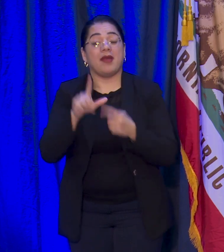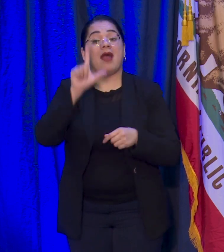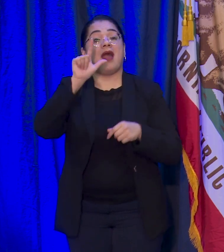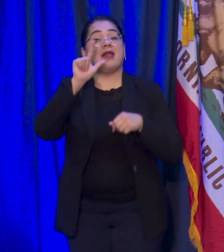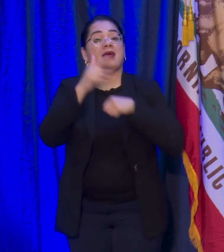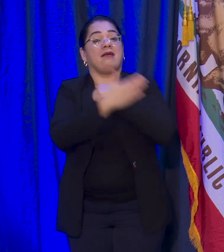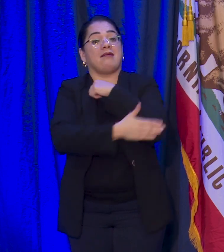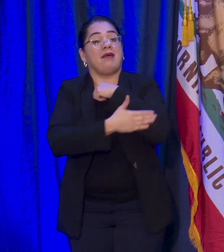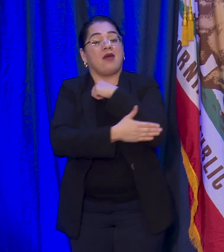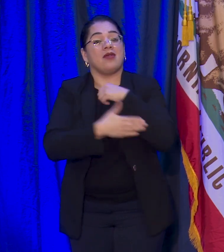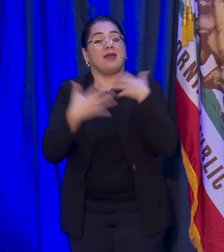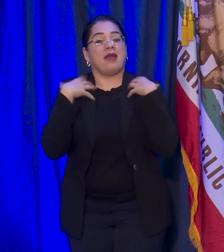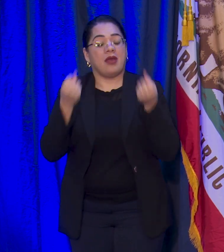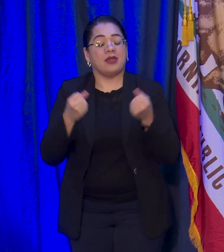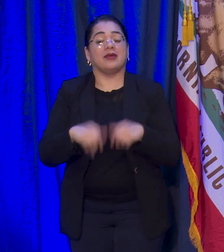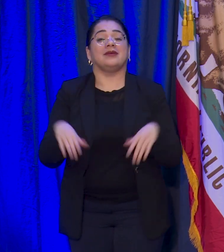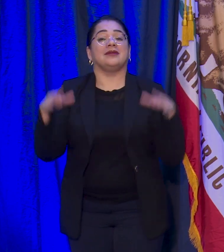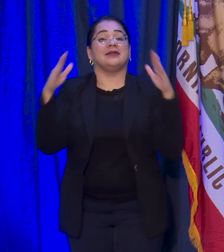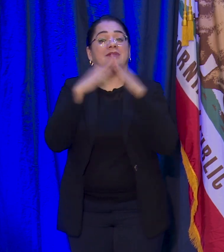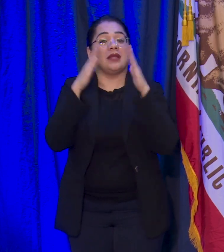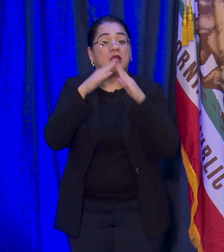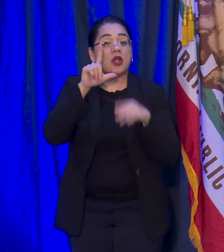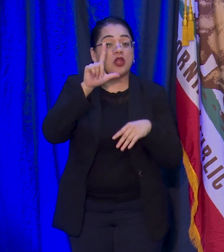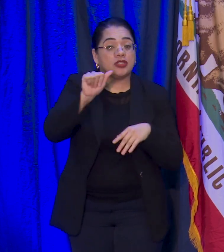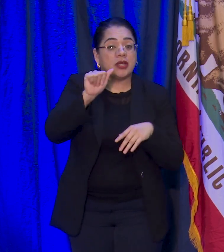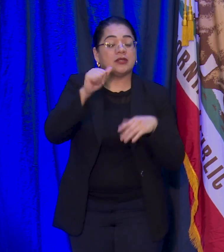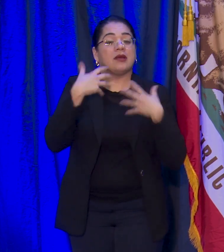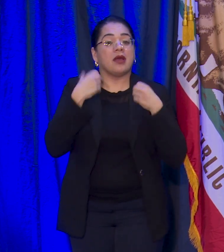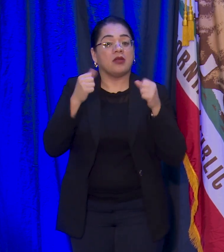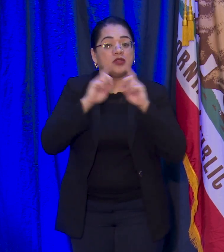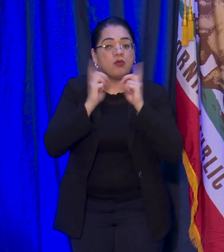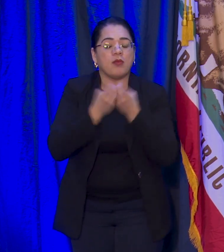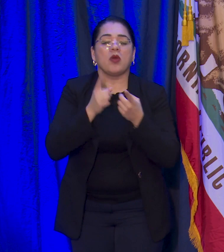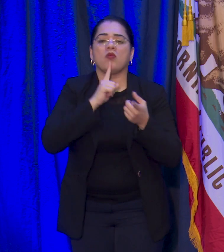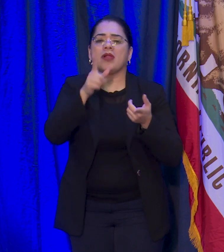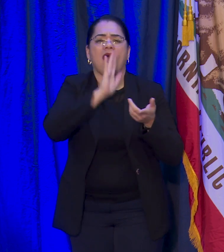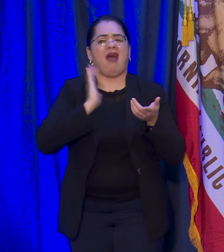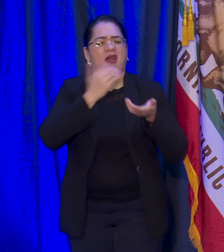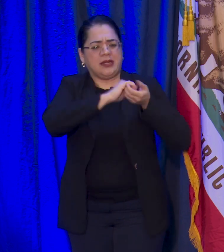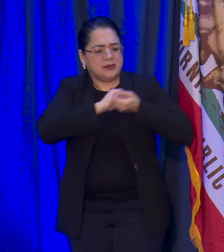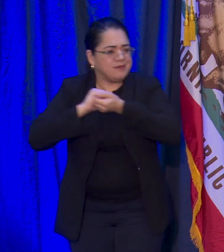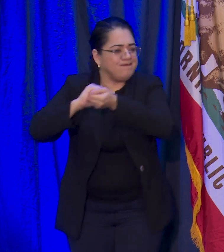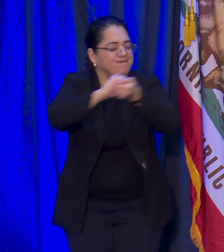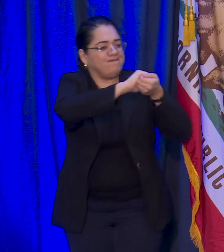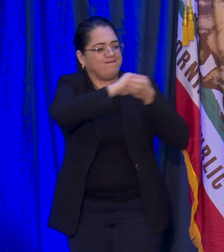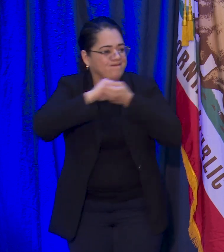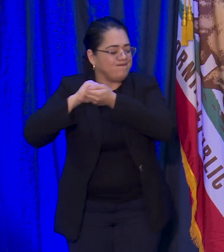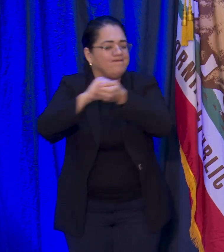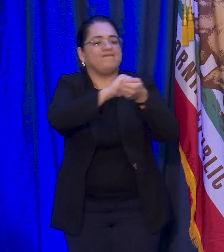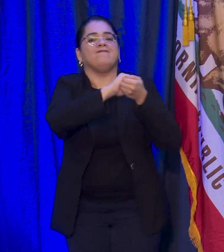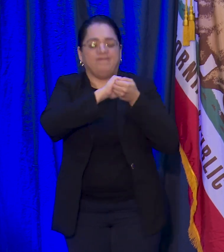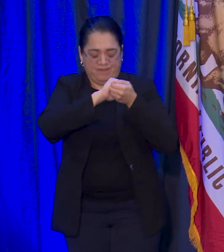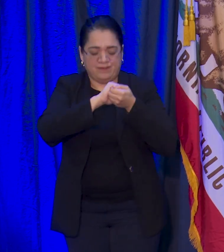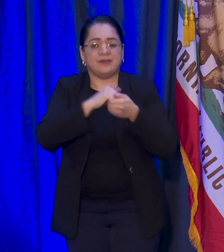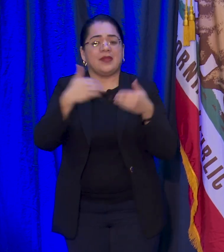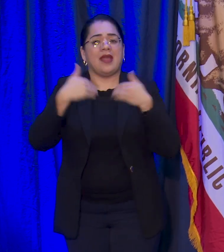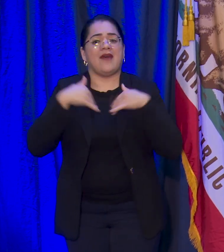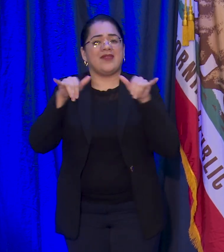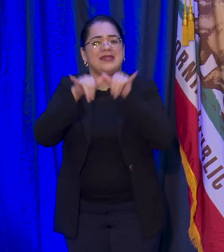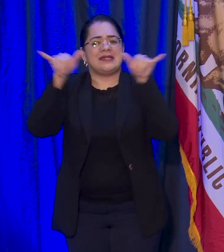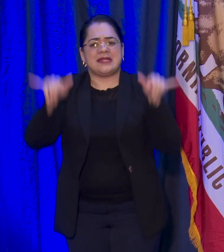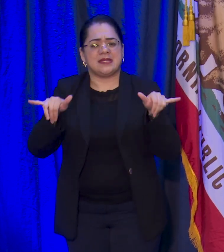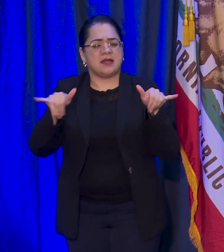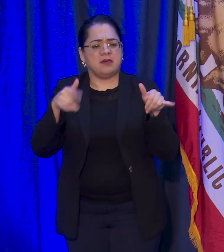Health, City of Los Angeles, through the health department, all of our partners have a unified system of who